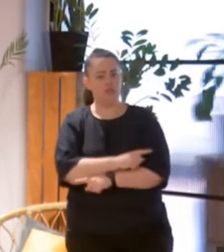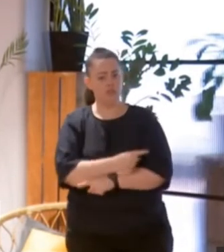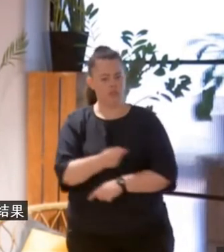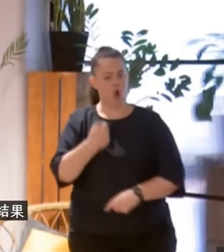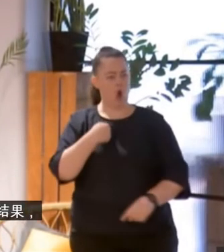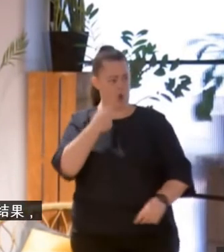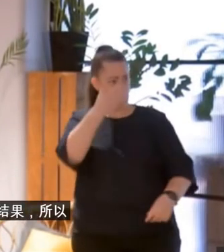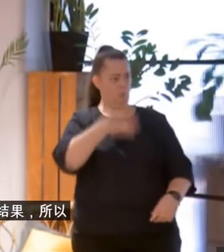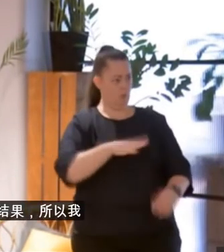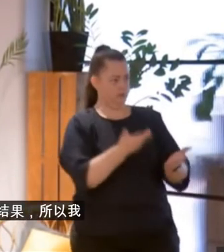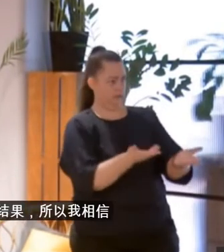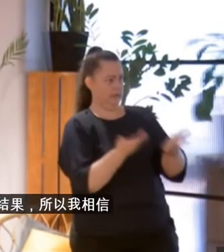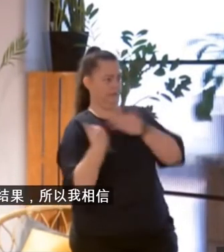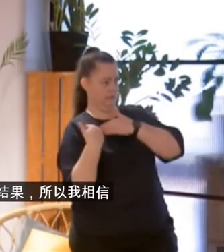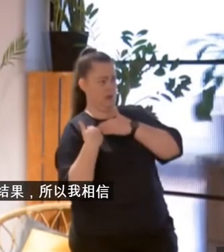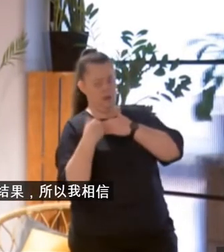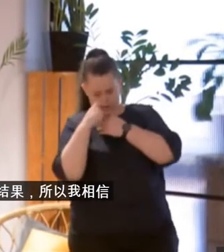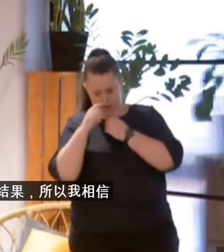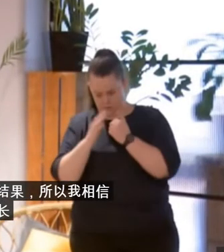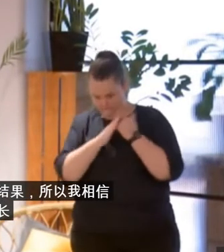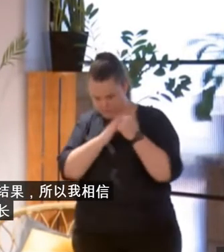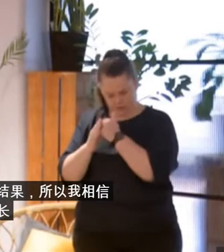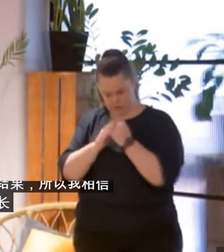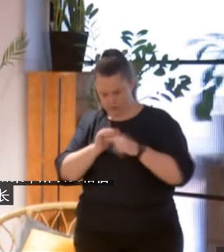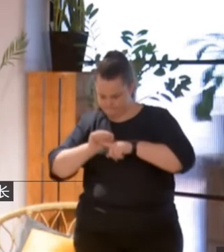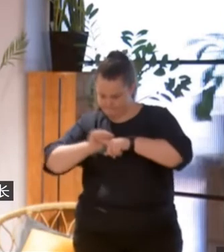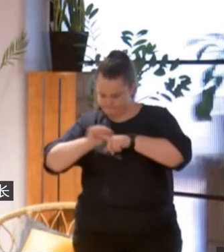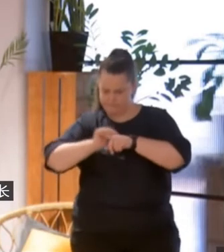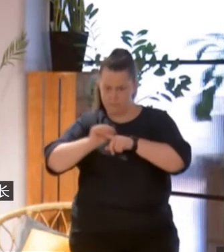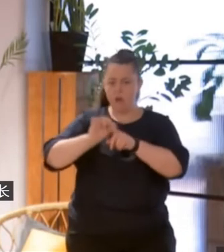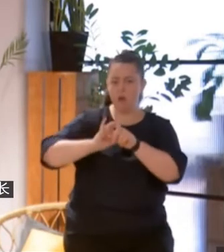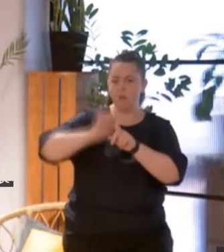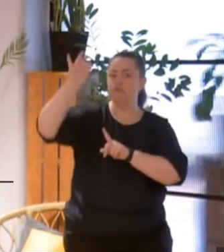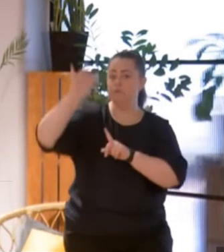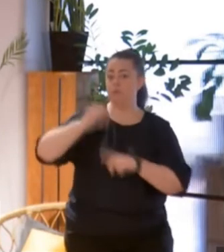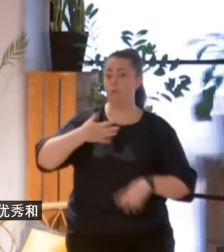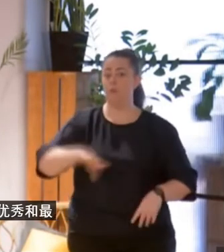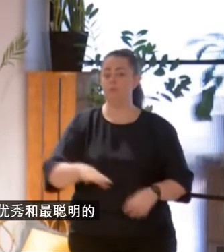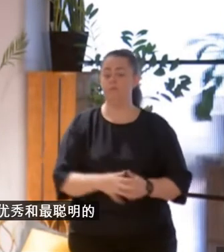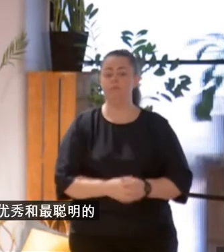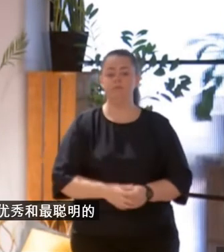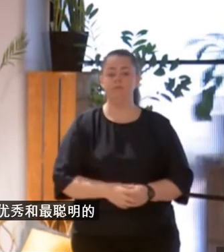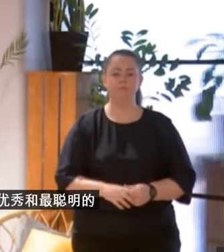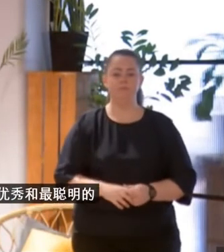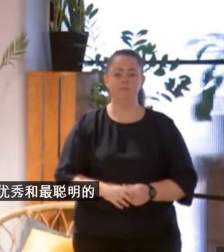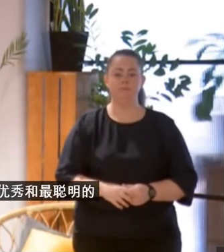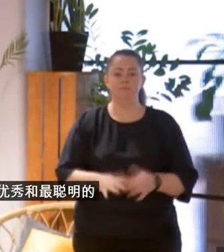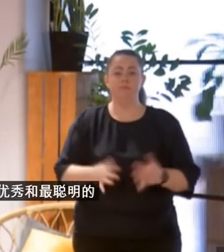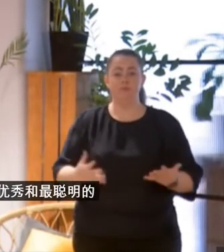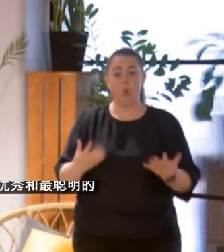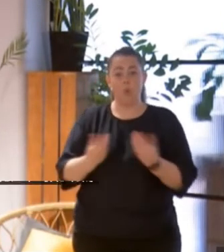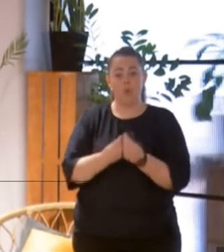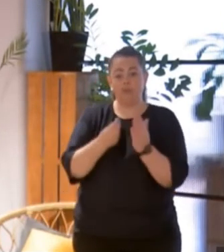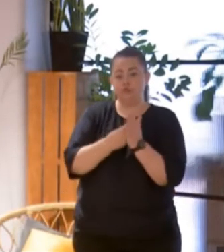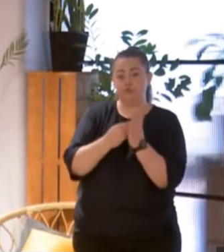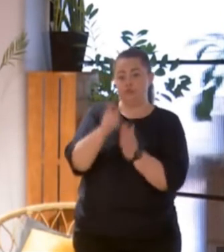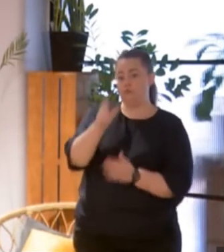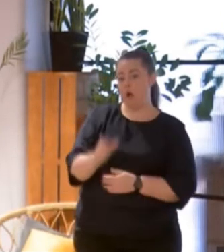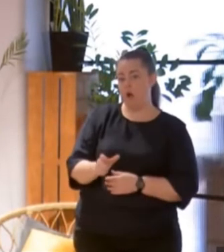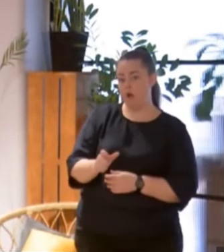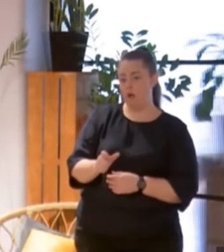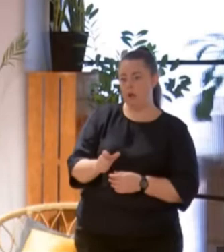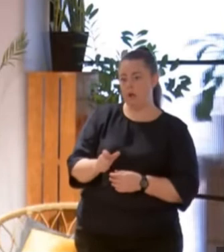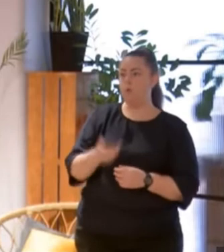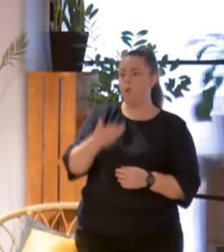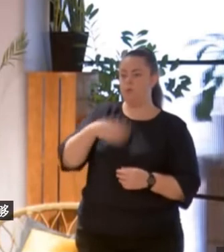So I believe the initiative from the Minister for Women and the Treasurer today, getting some of the best and brightest minds across our